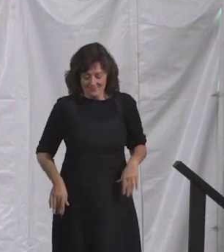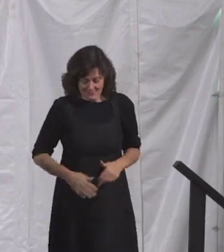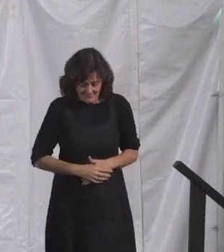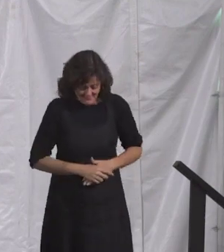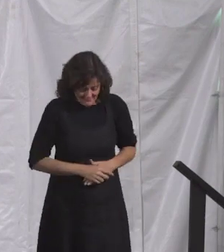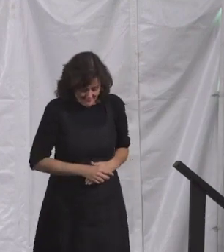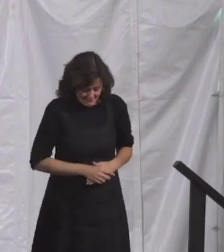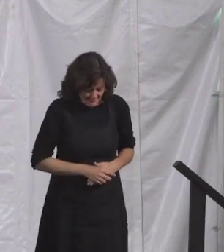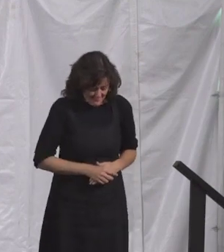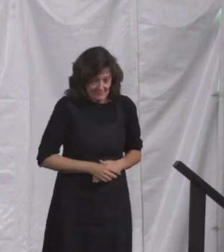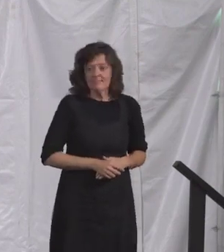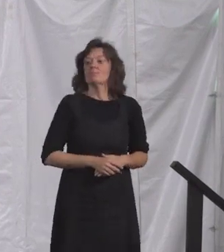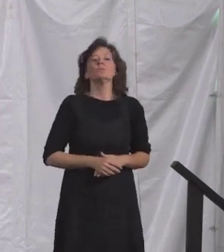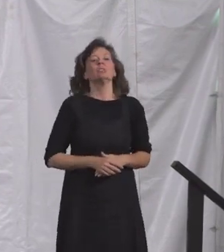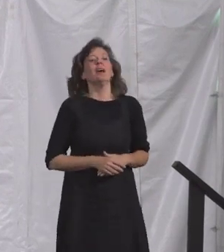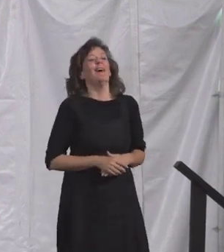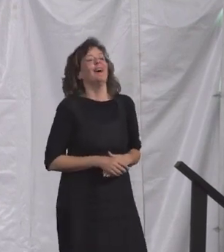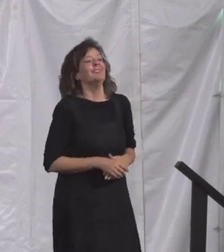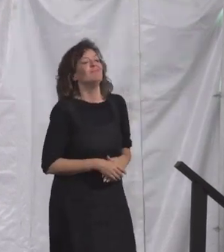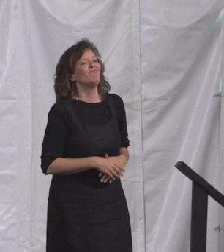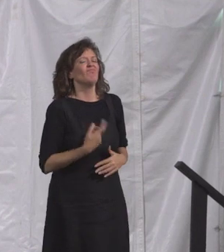Give you a minute to get used to my voice.